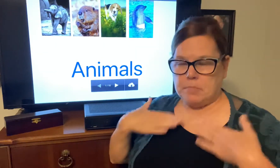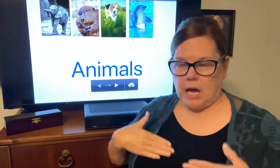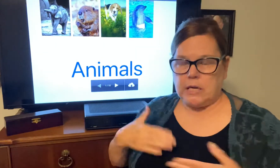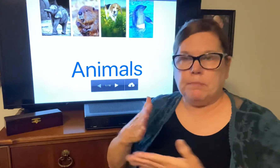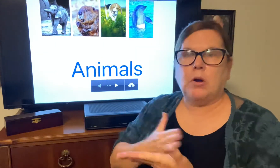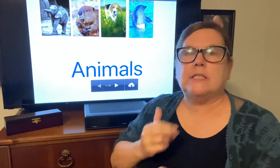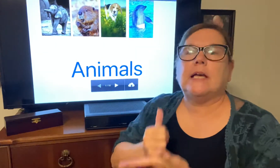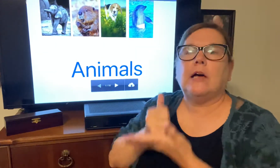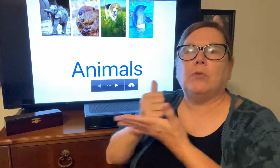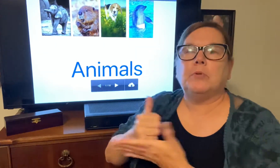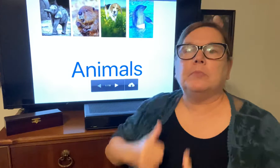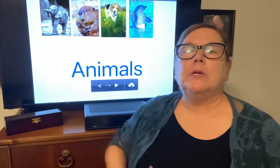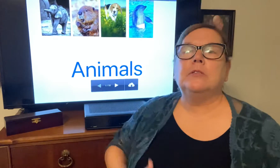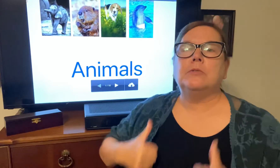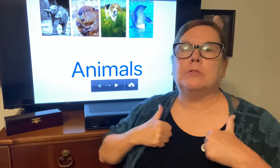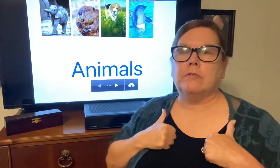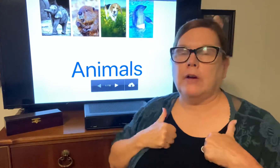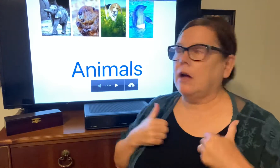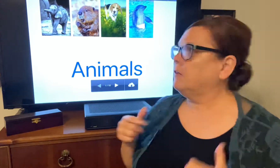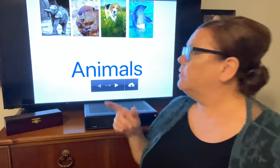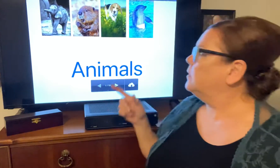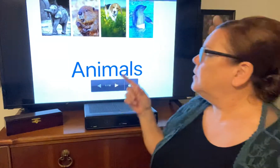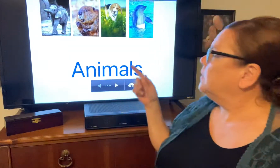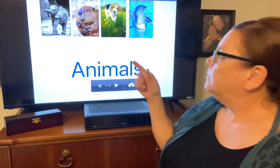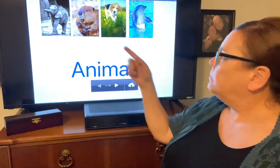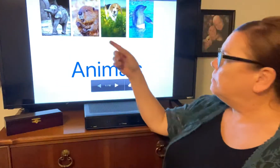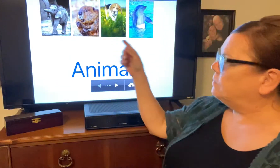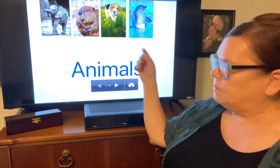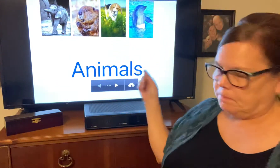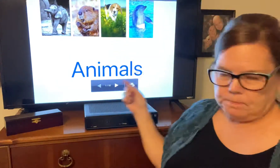body parts to help them to survive.